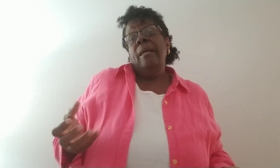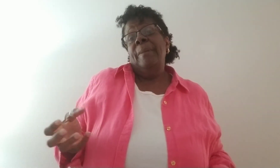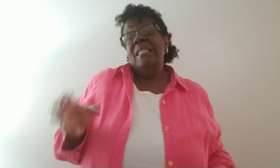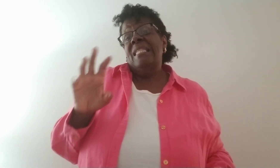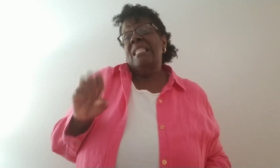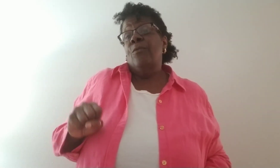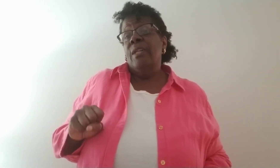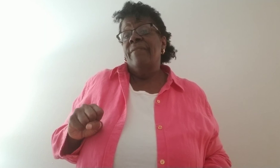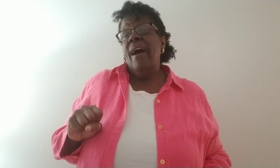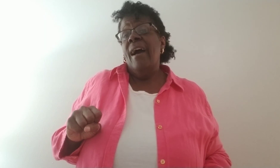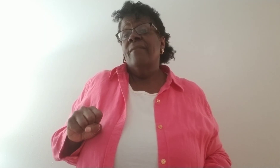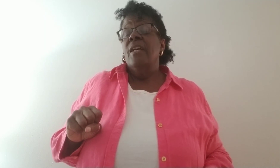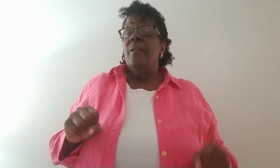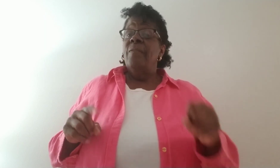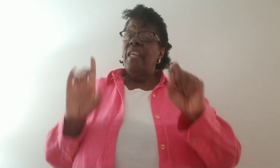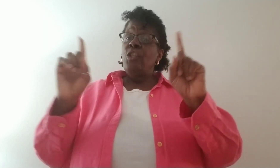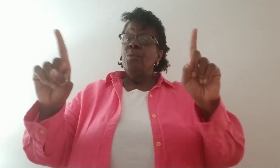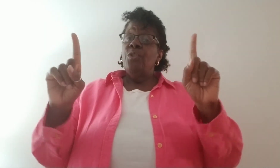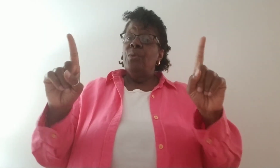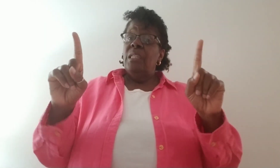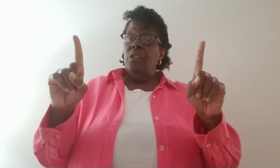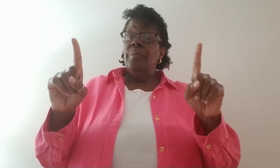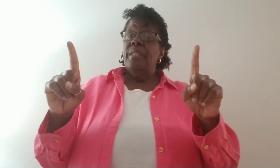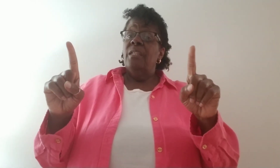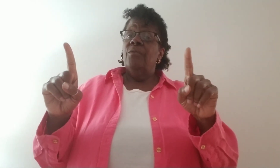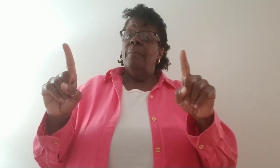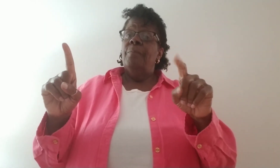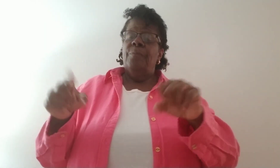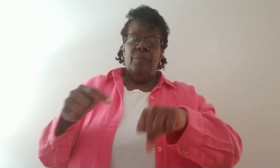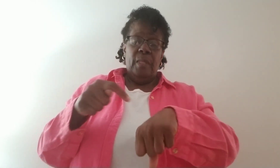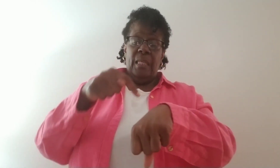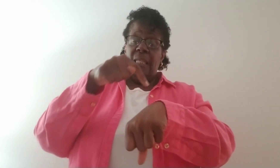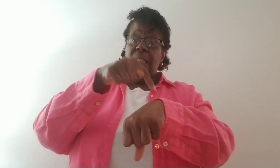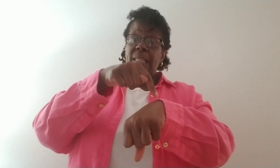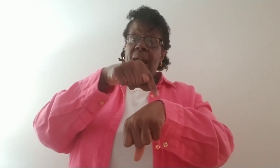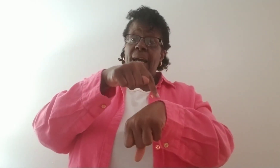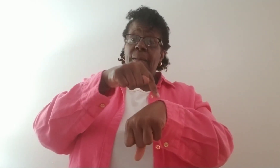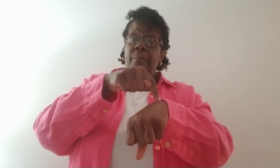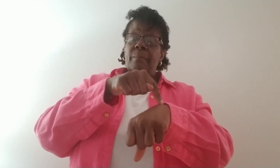at 6:45. Then you would do it a little bit different. Time,